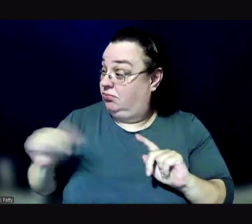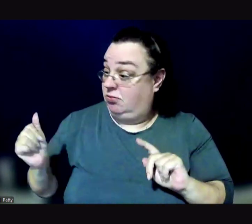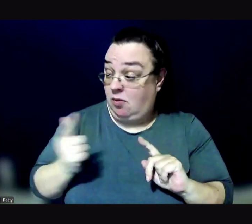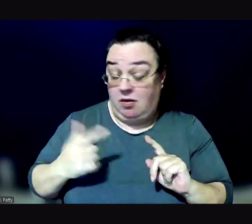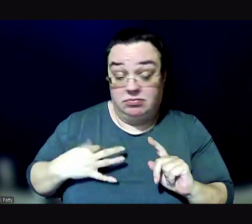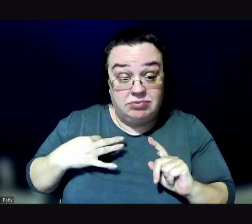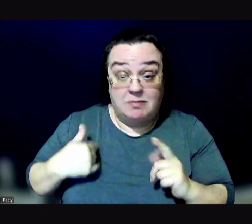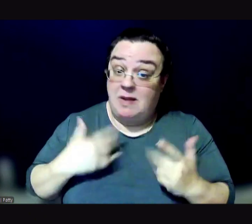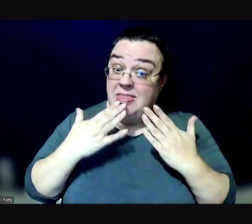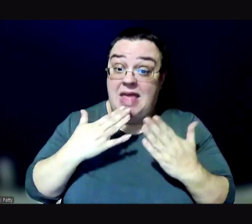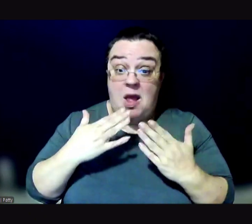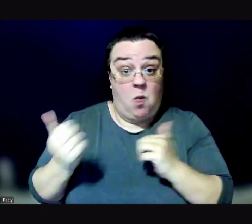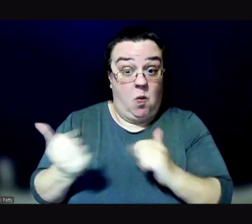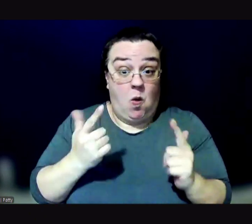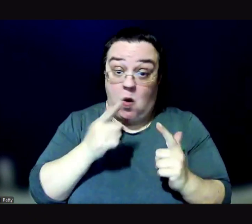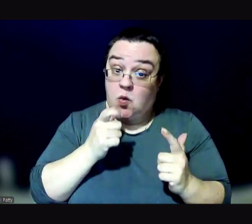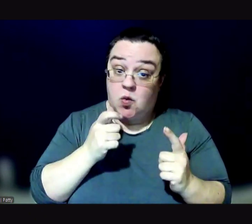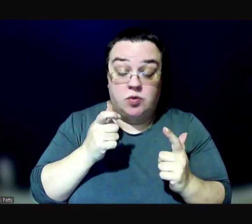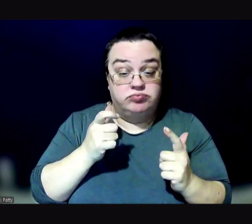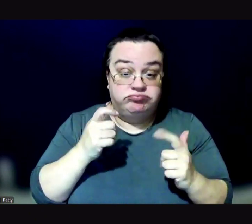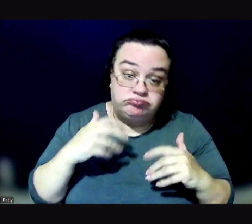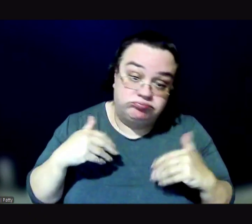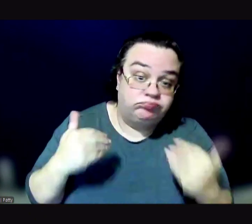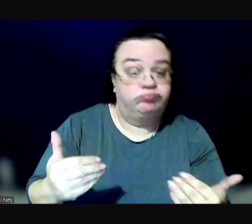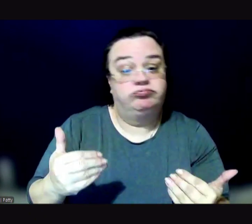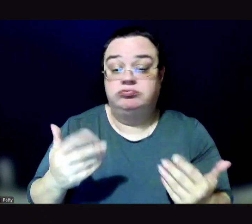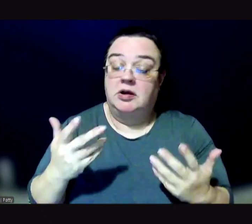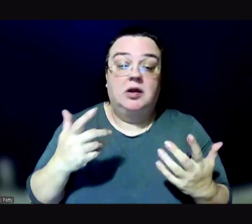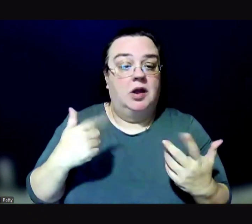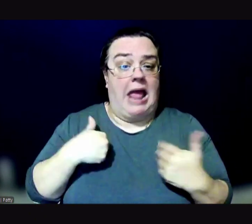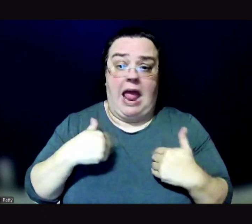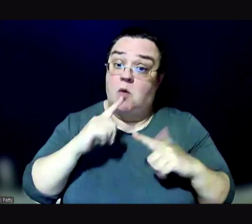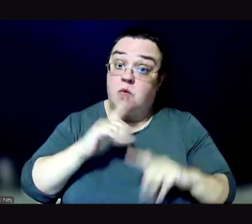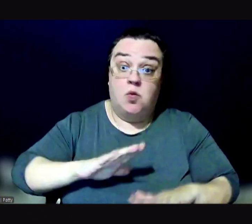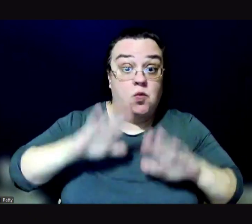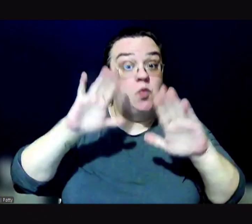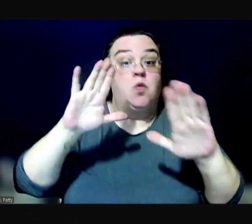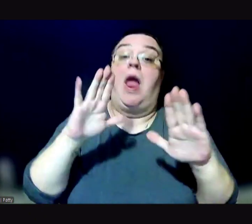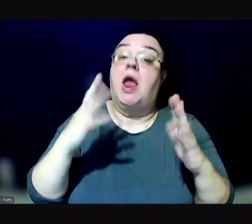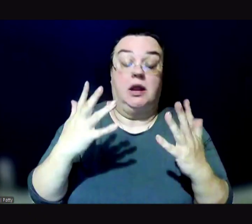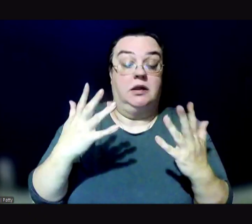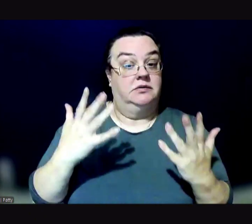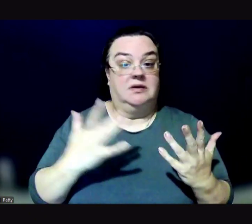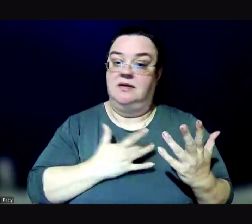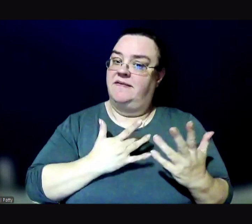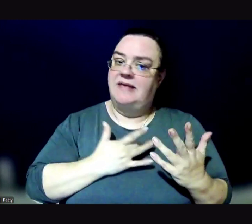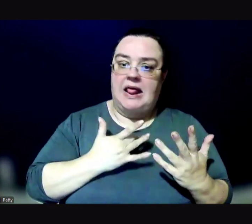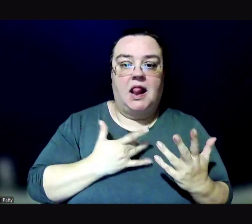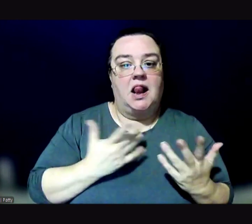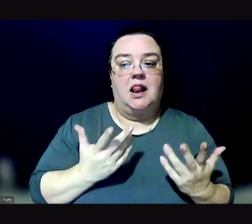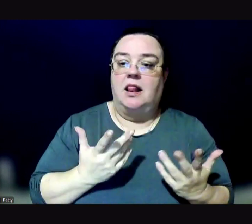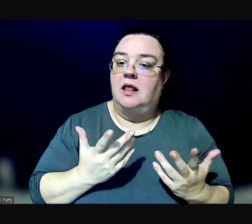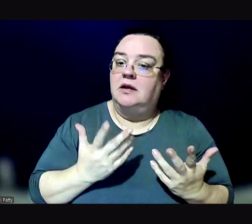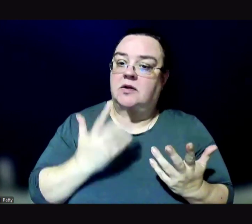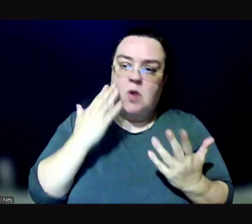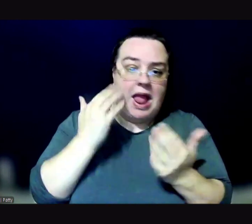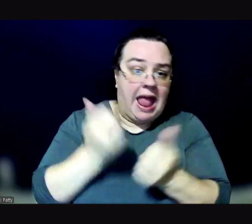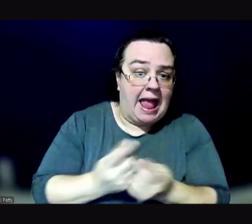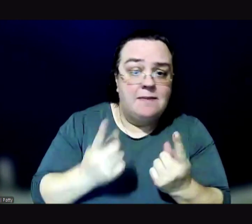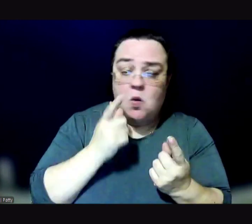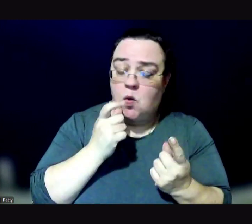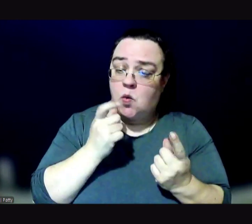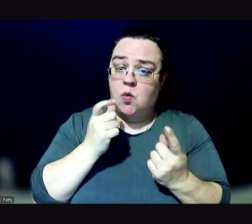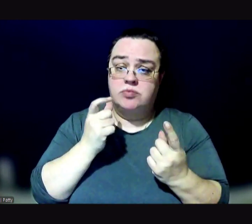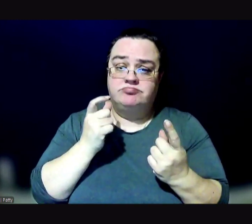stepping up. We had a very great field that, everybody who stepped into this race,